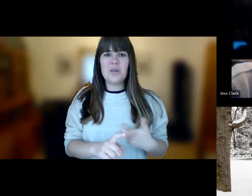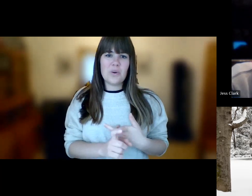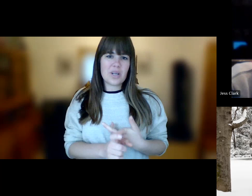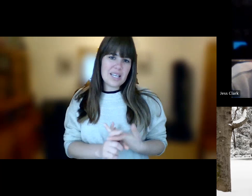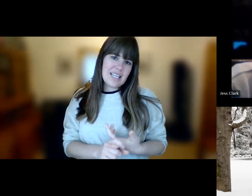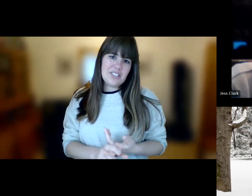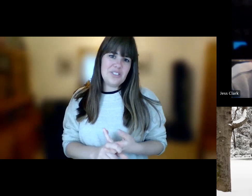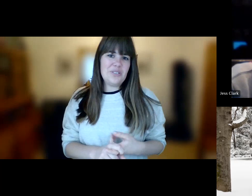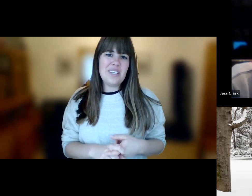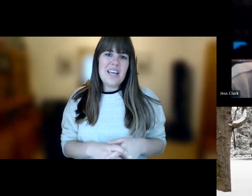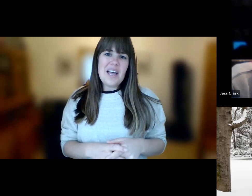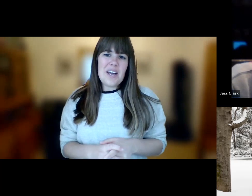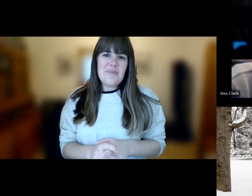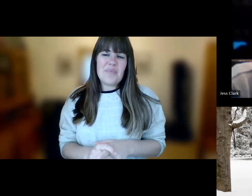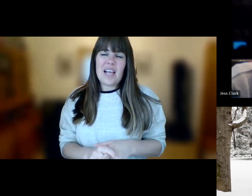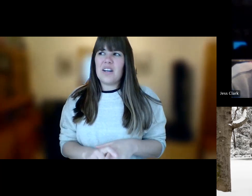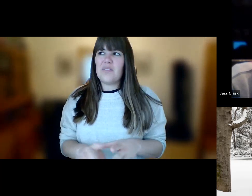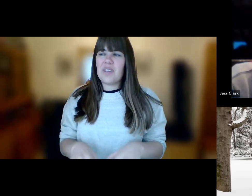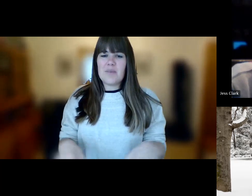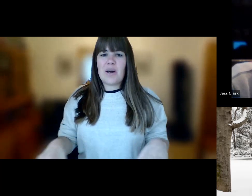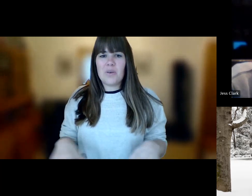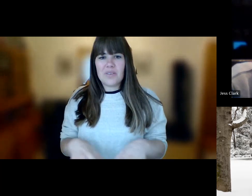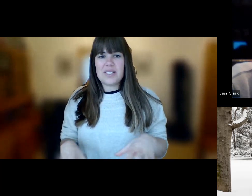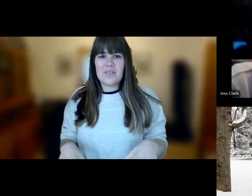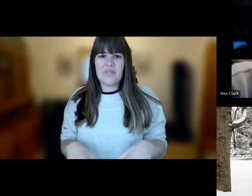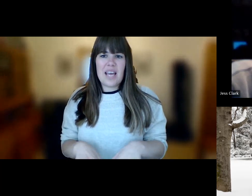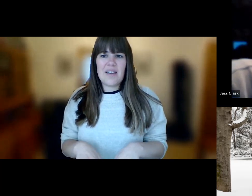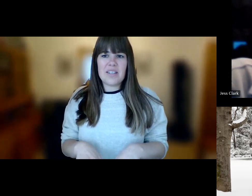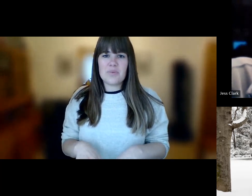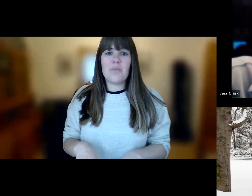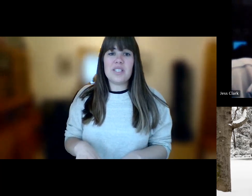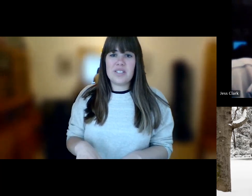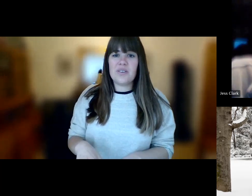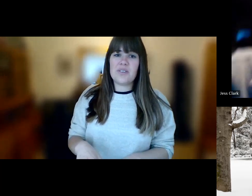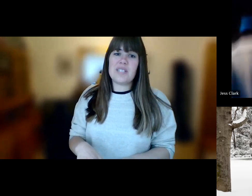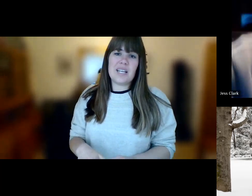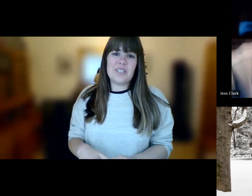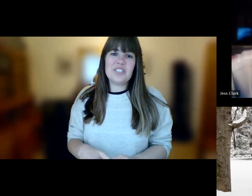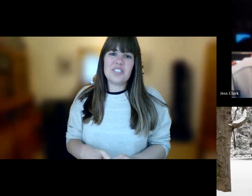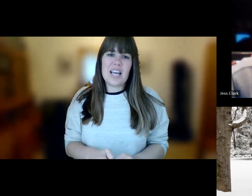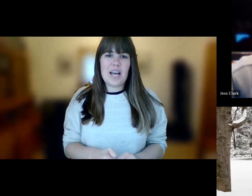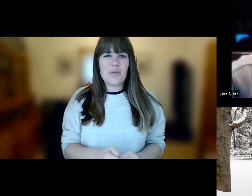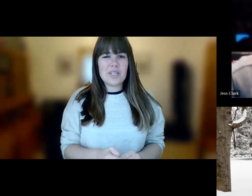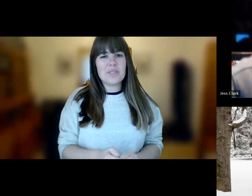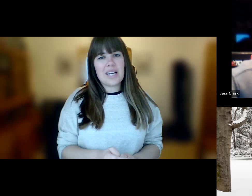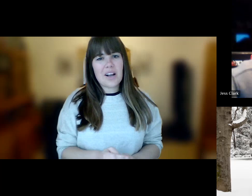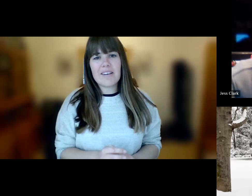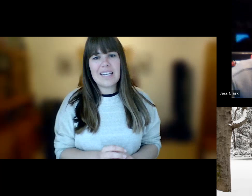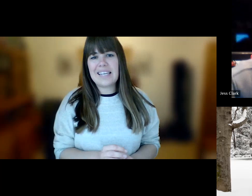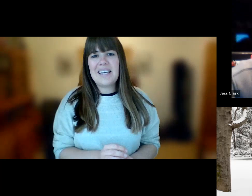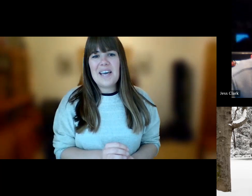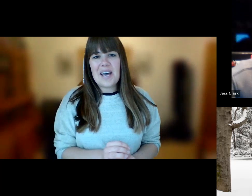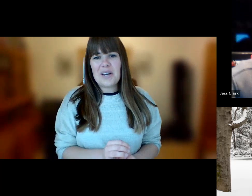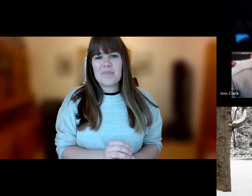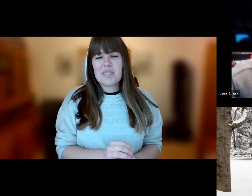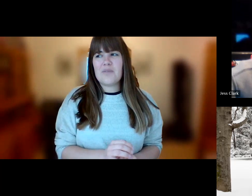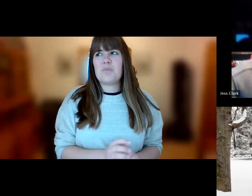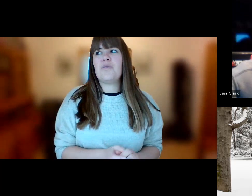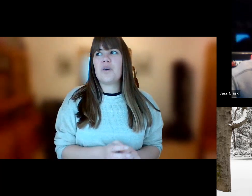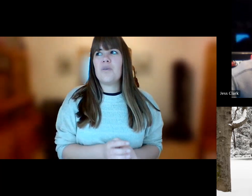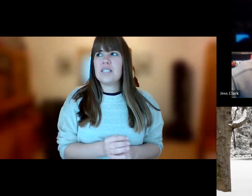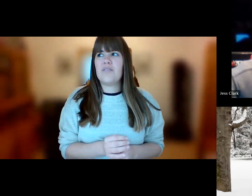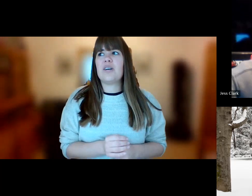individual, organisational, and kind of thinking about all of those different areas where we do use language and how we're doing that currently.